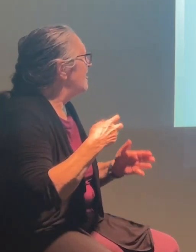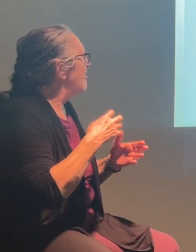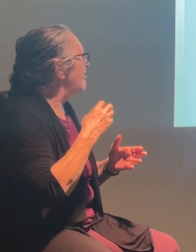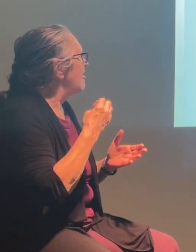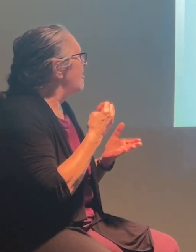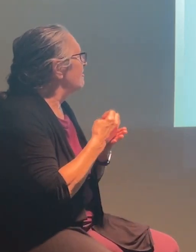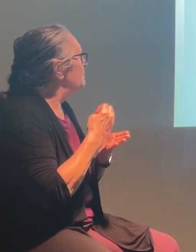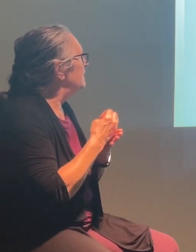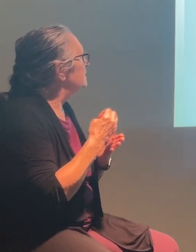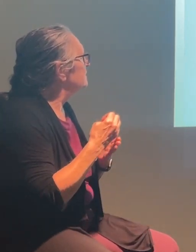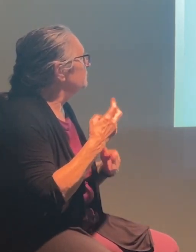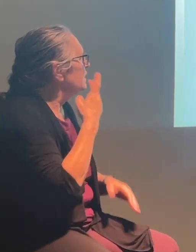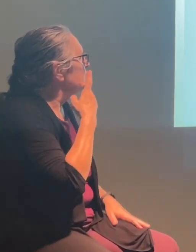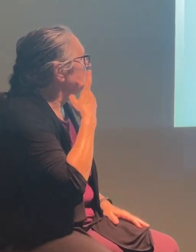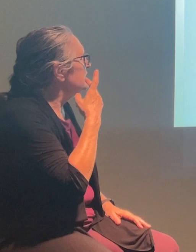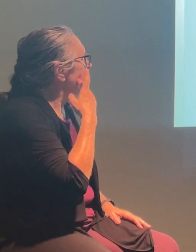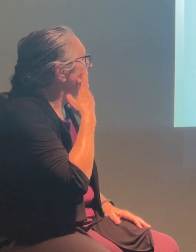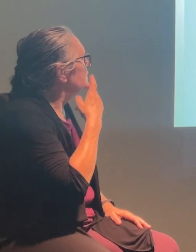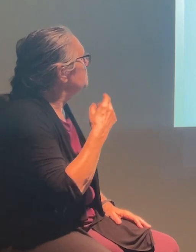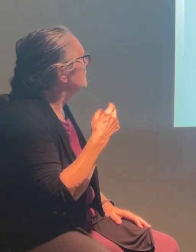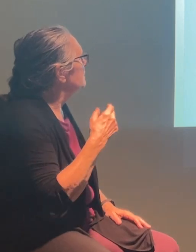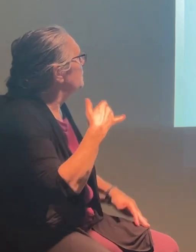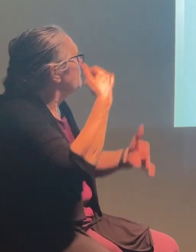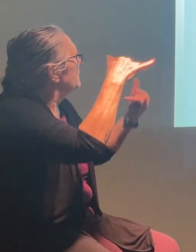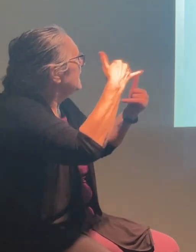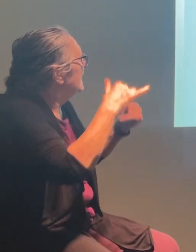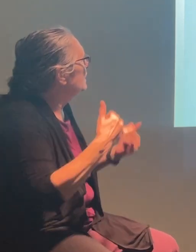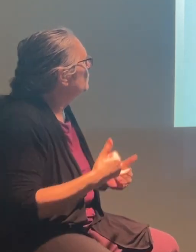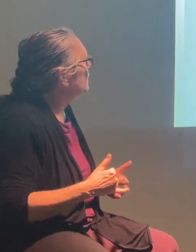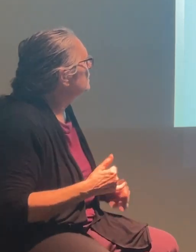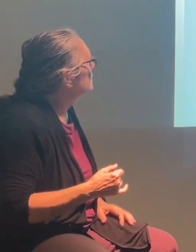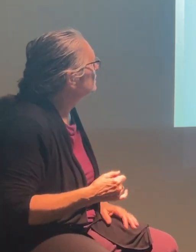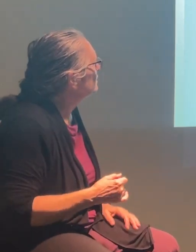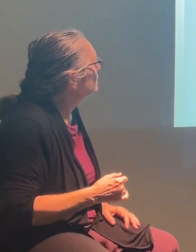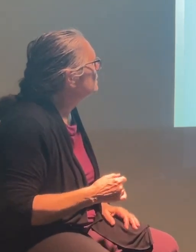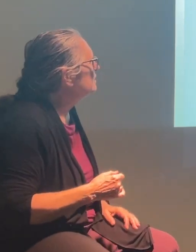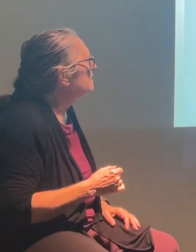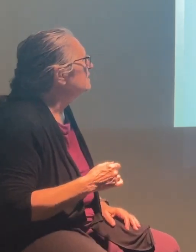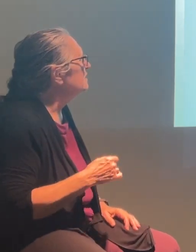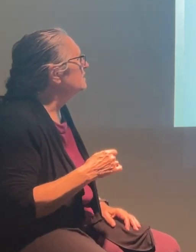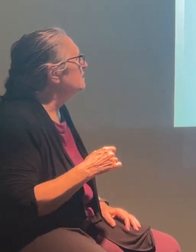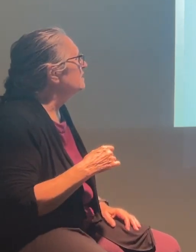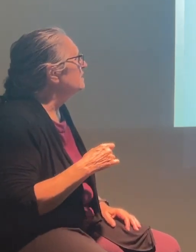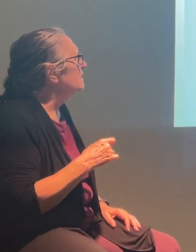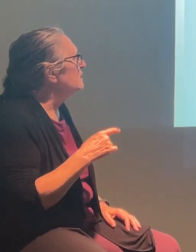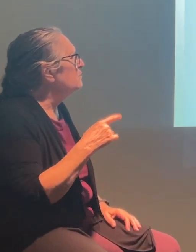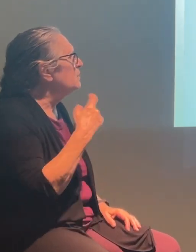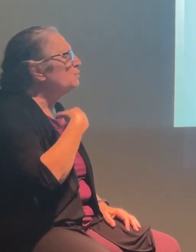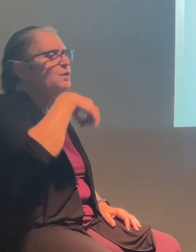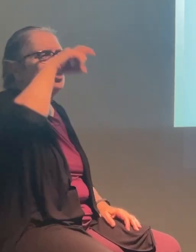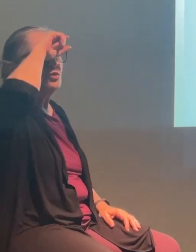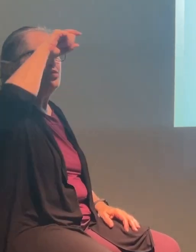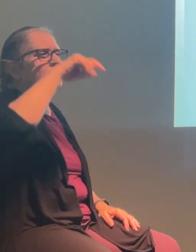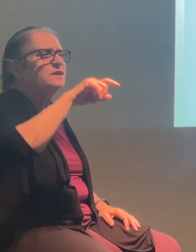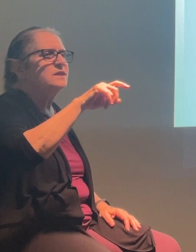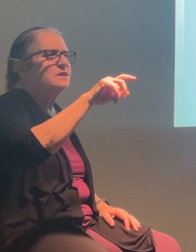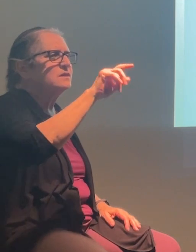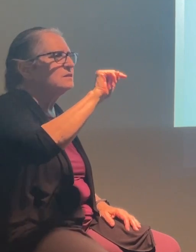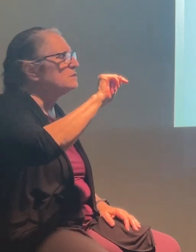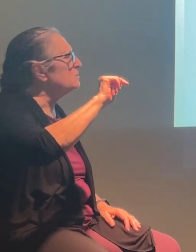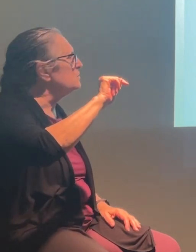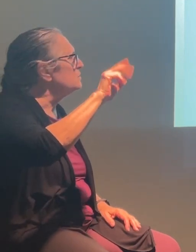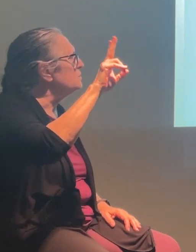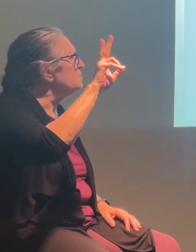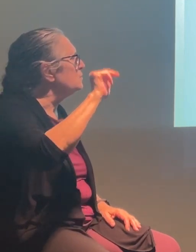with. And we always assume that Egyptomania kicked in really with Tutankhamun, but not at all. Since